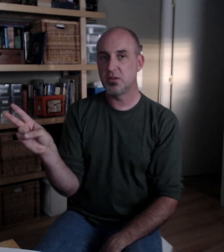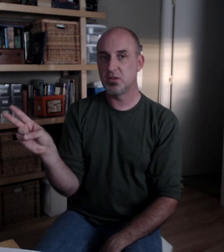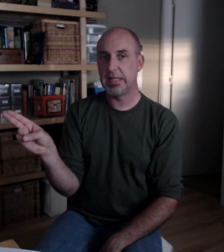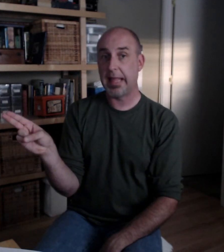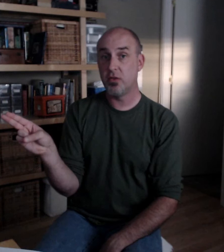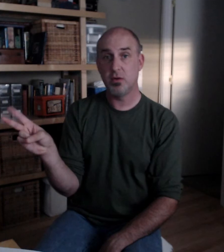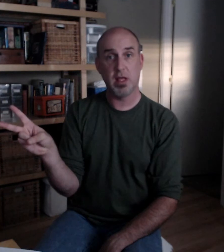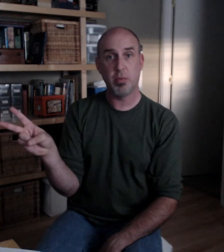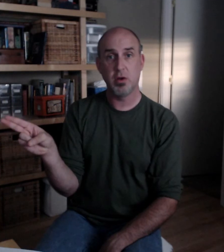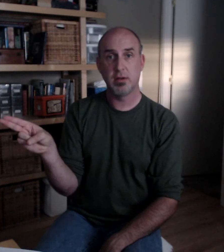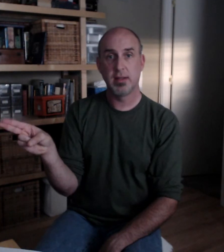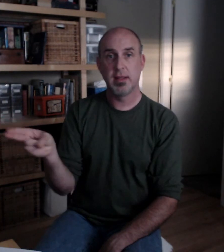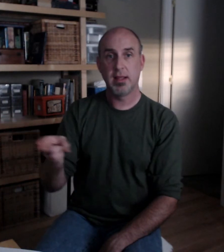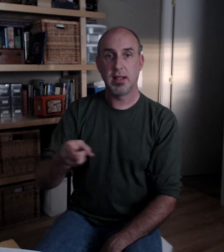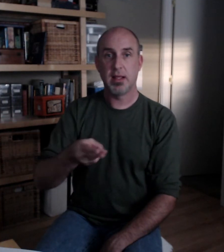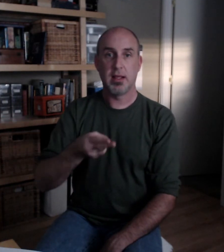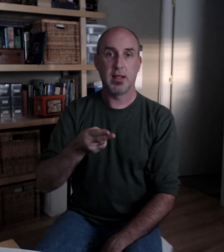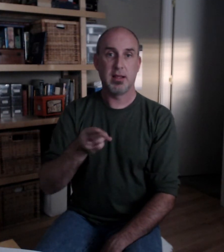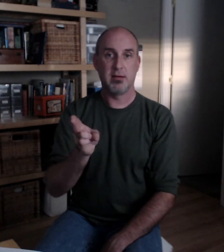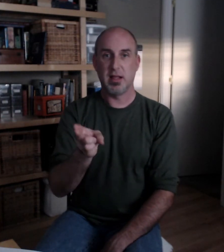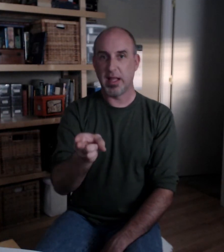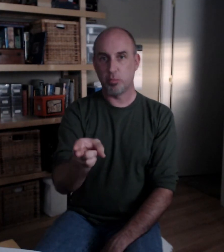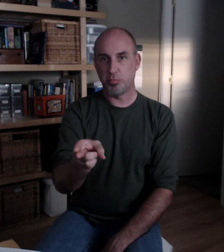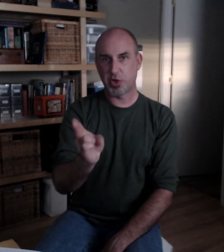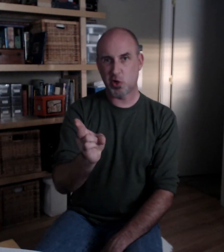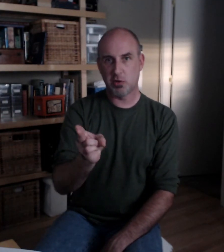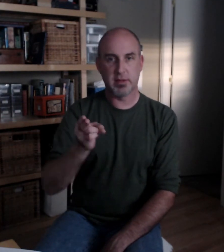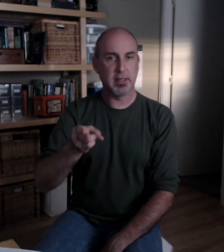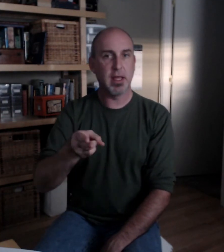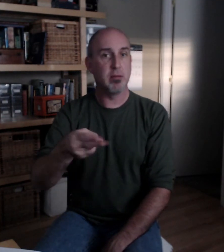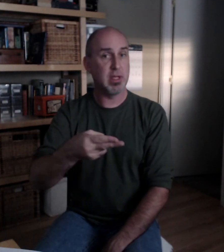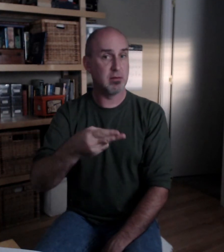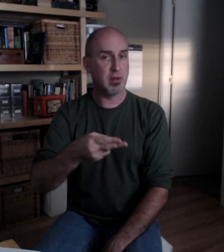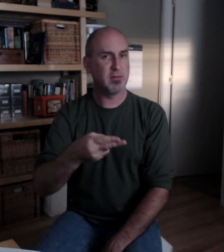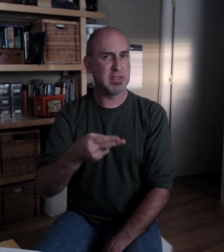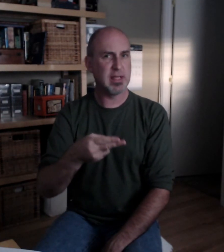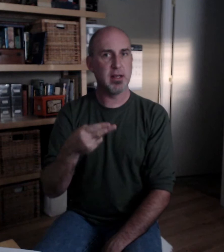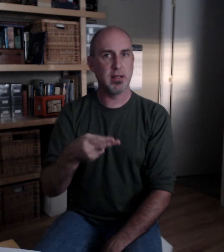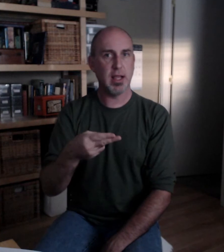are together, not apart. And not like a gun, but off to the side.